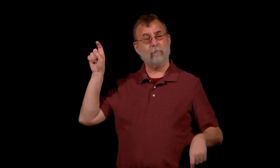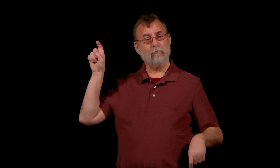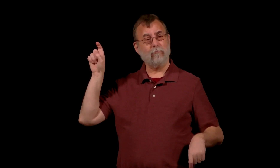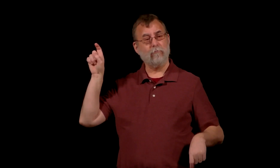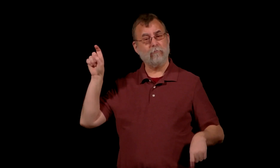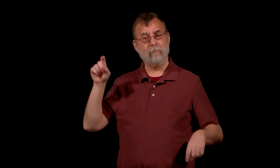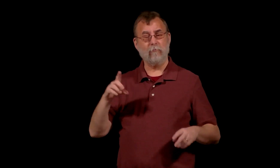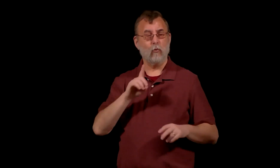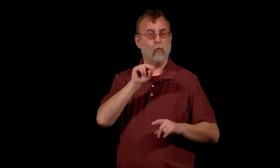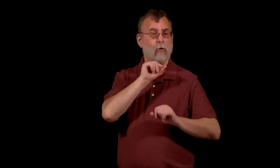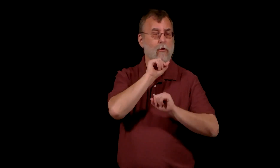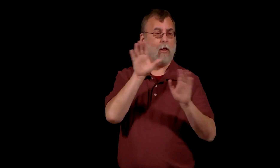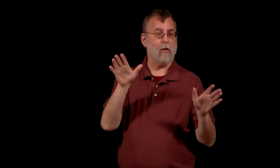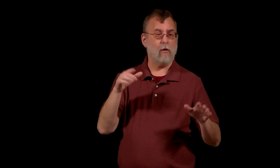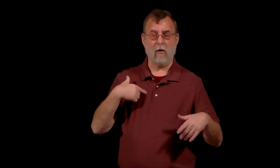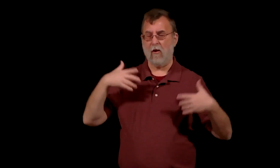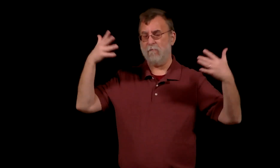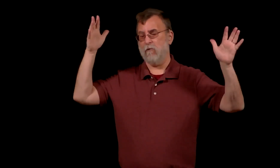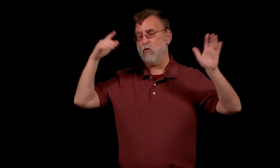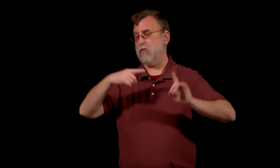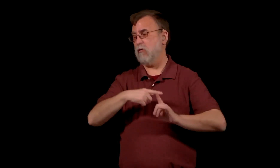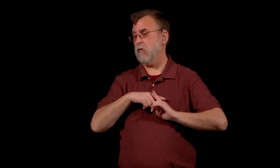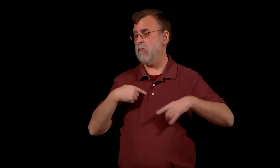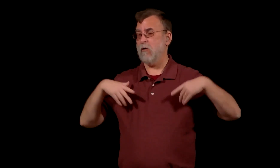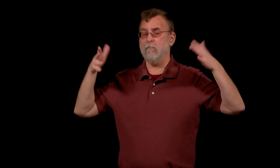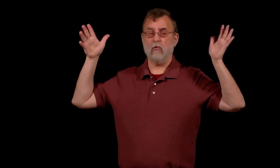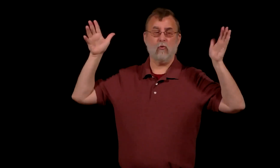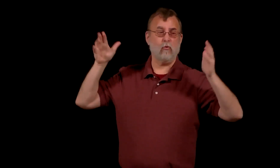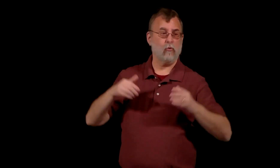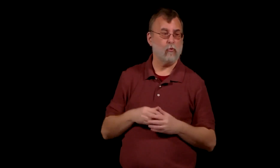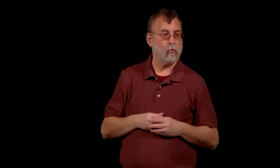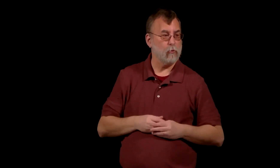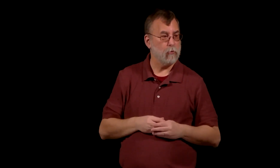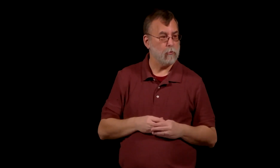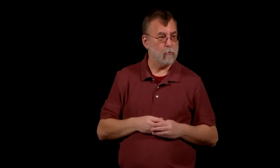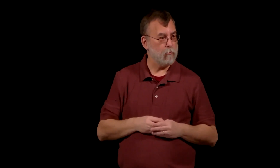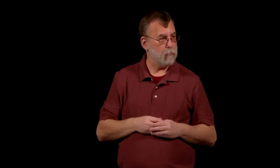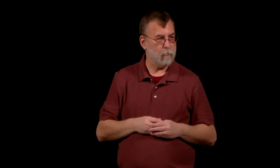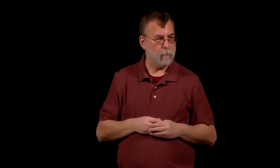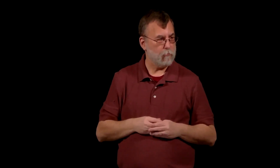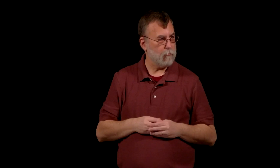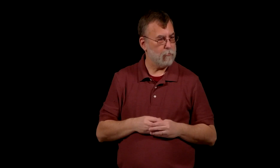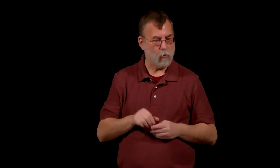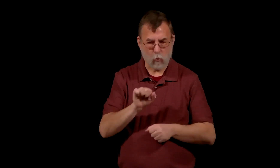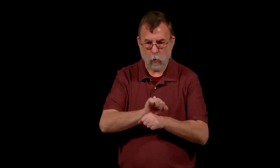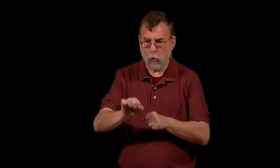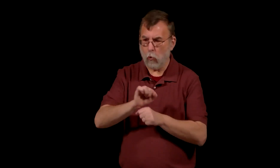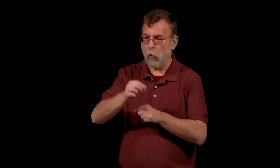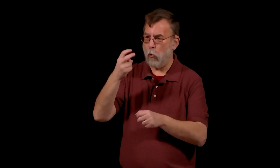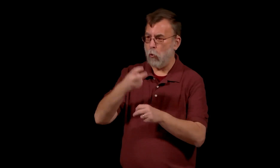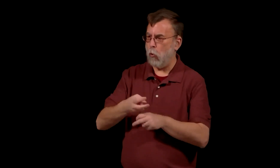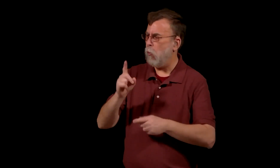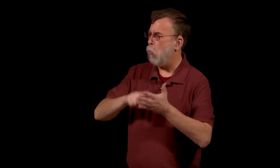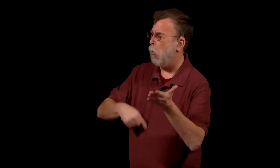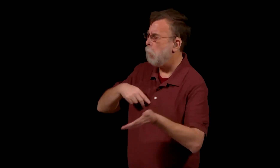We can't just sit around idly with nothing. Say, oh, we're saved. That's it. Done. No. We work